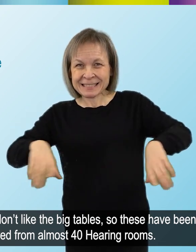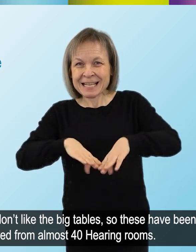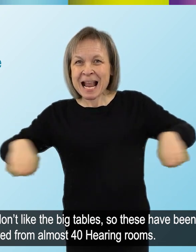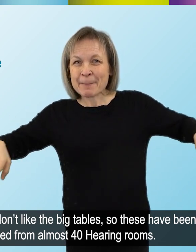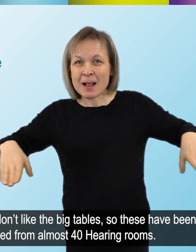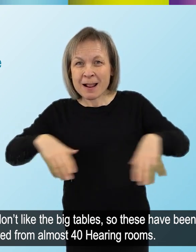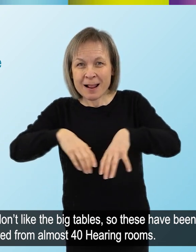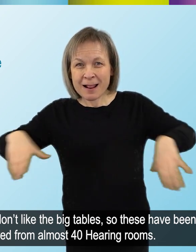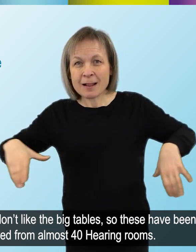hearing rooms.